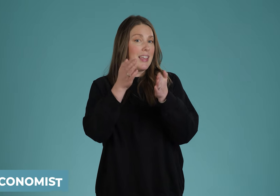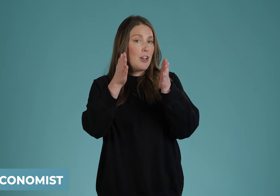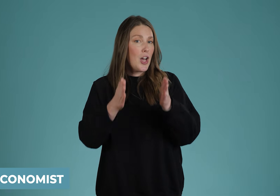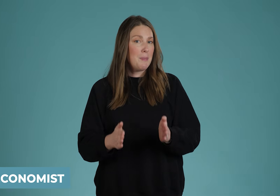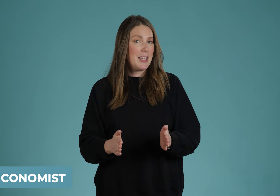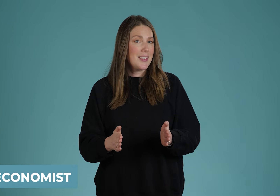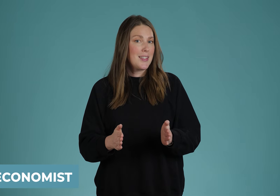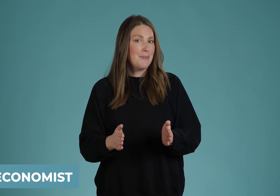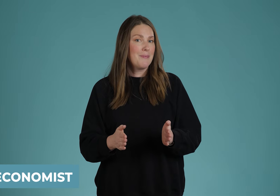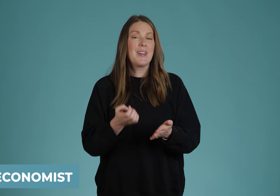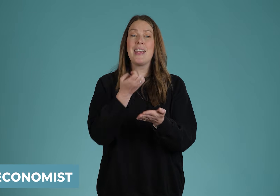Economist,